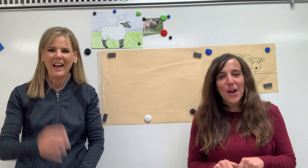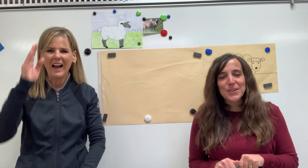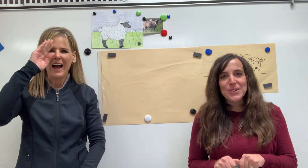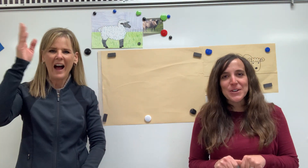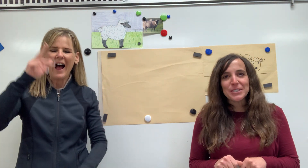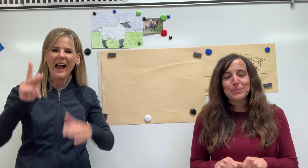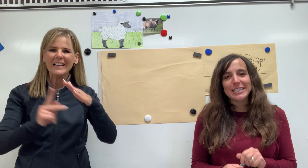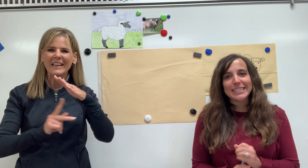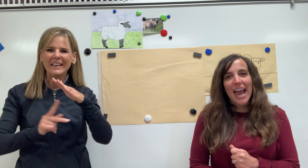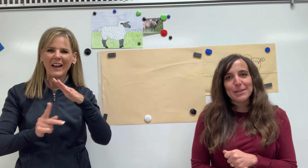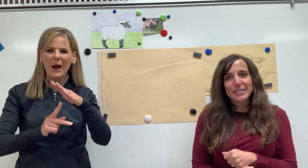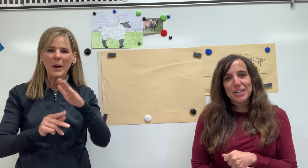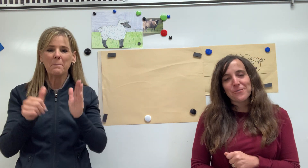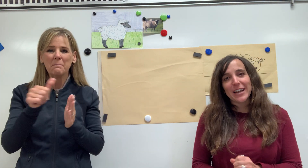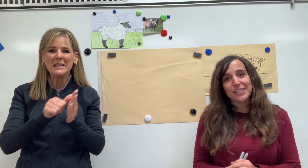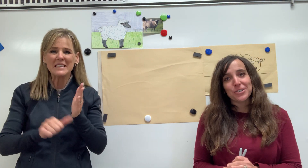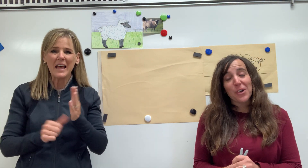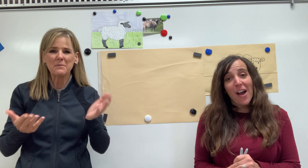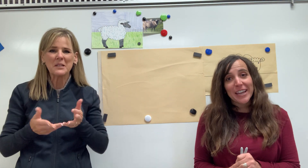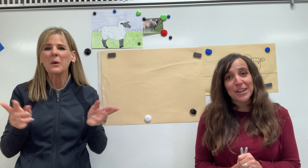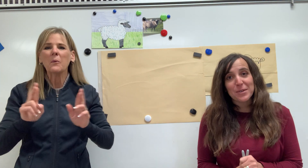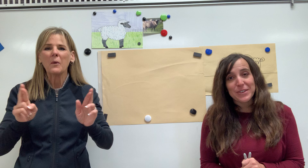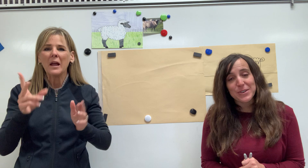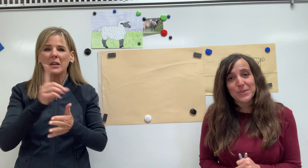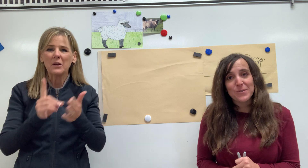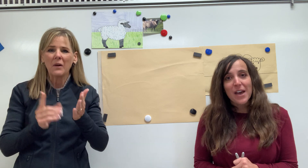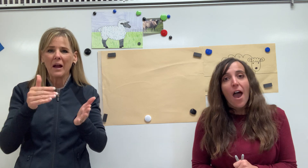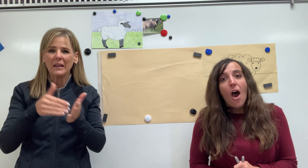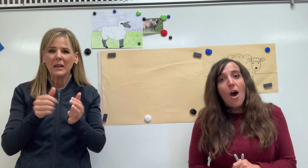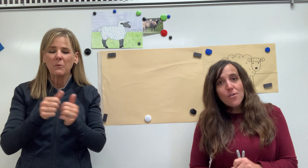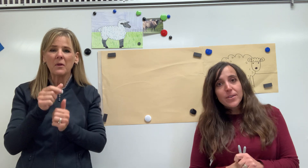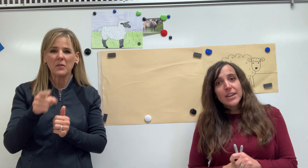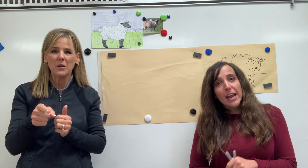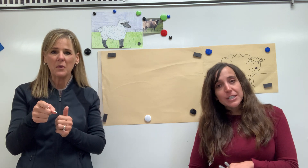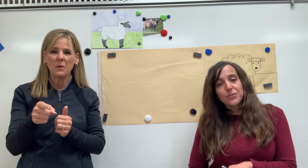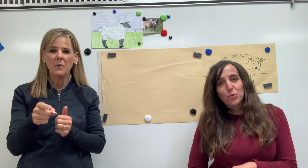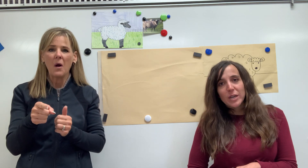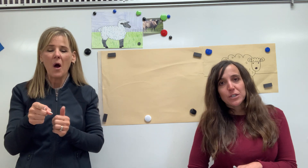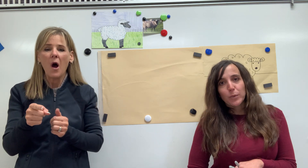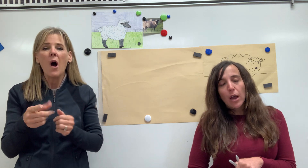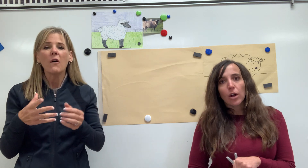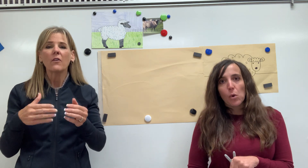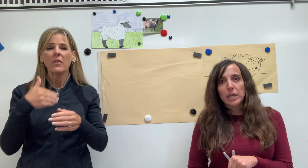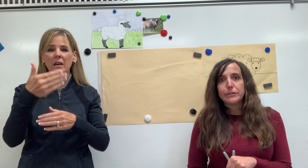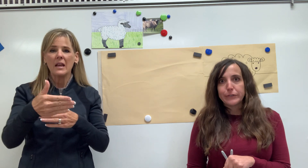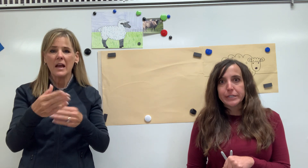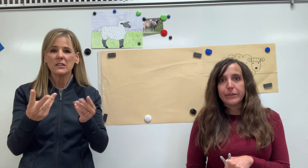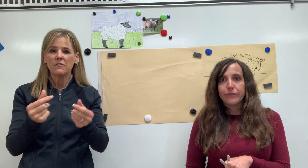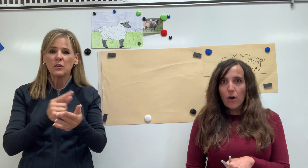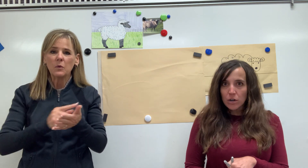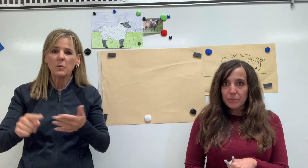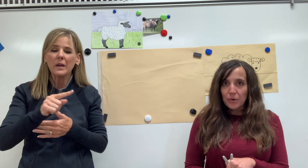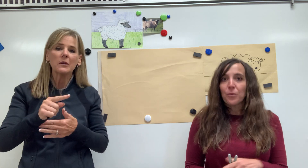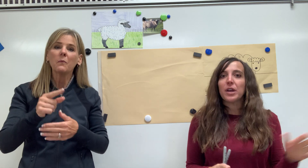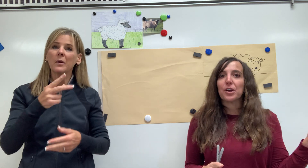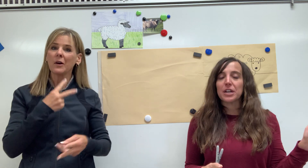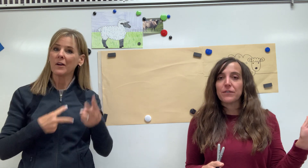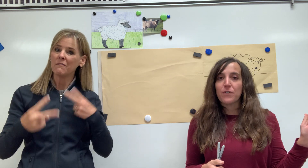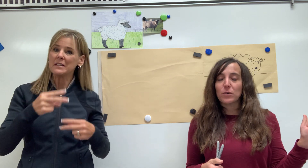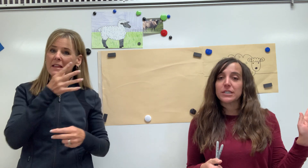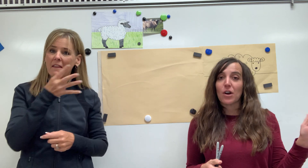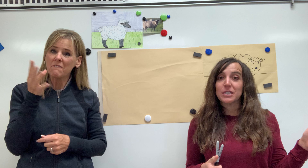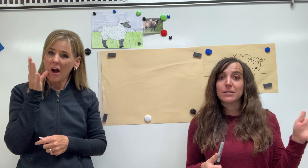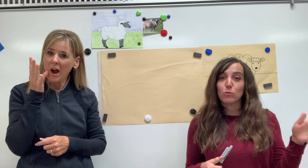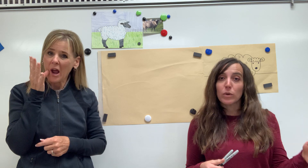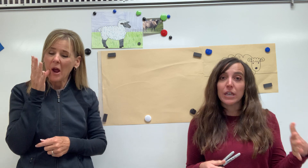Hi kindergartners, Mrs. Adams here, ready to draw again with you. Over the next few weeks, we are going to visit the farm. We are going